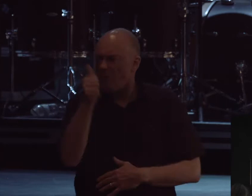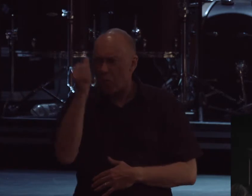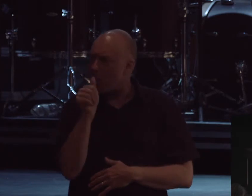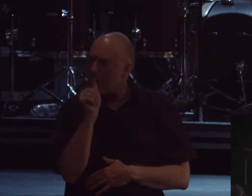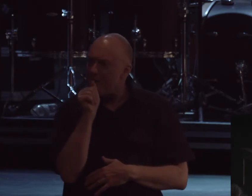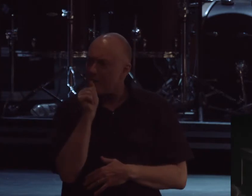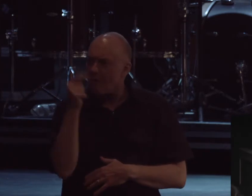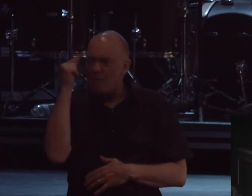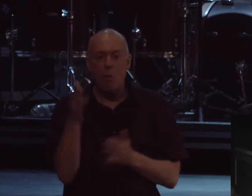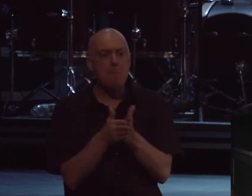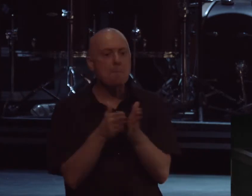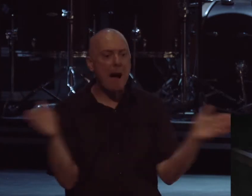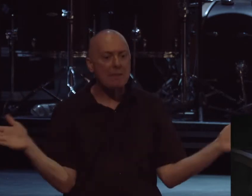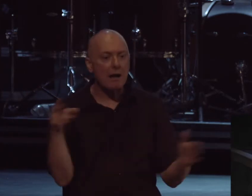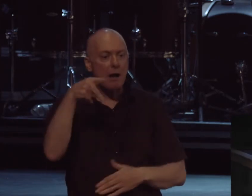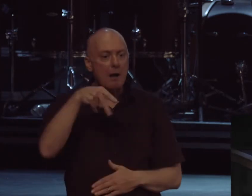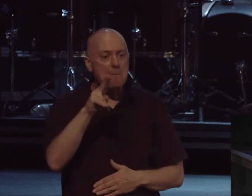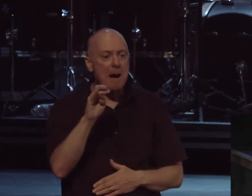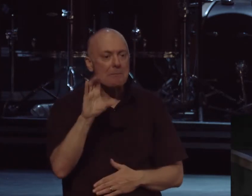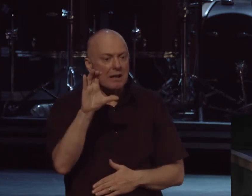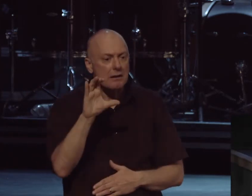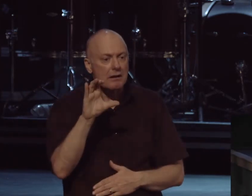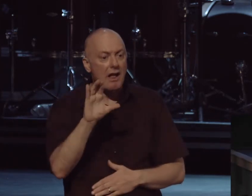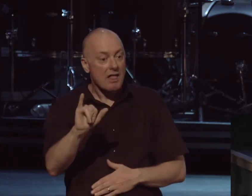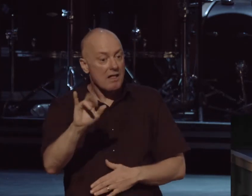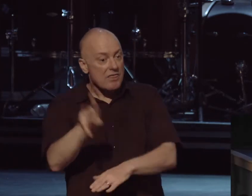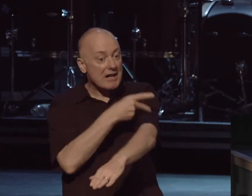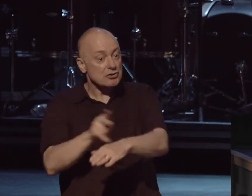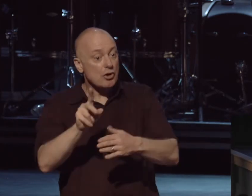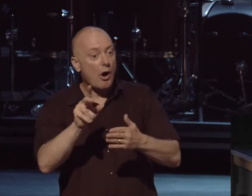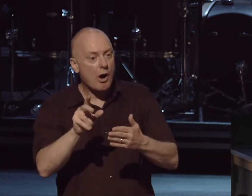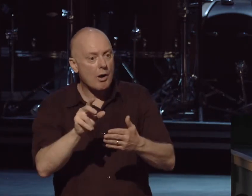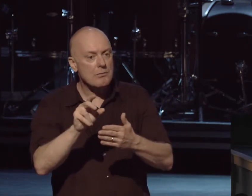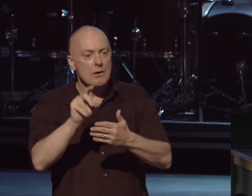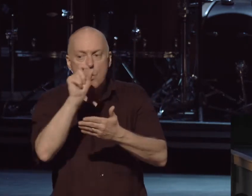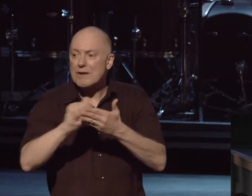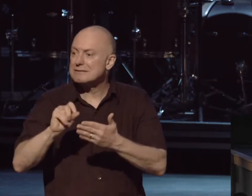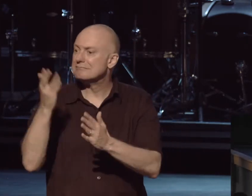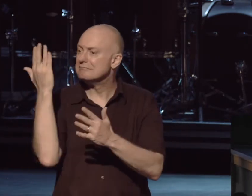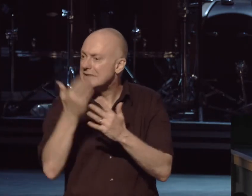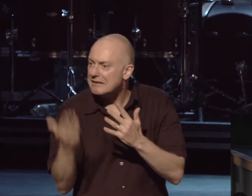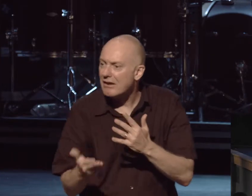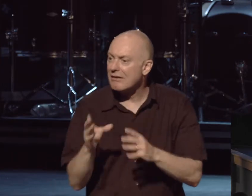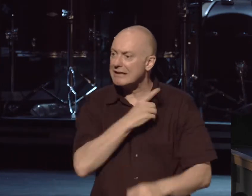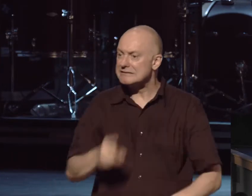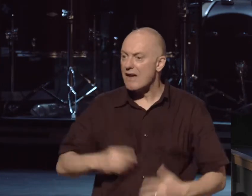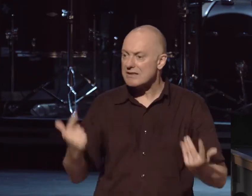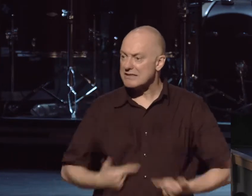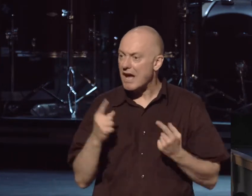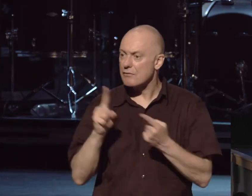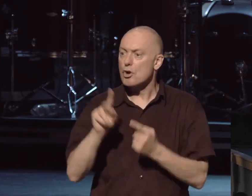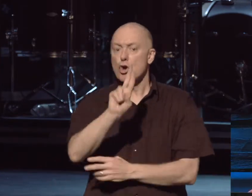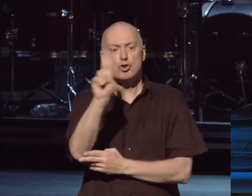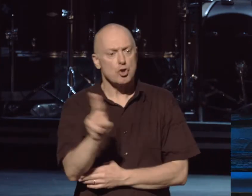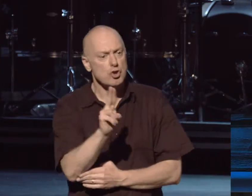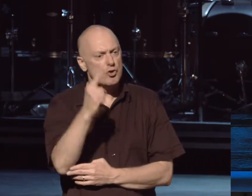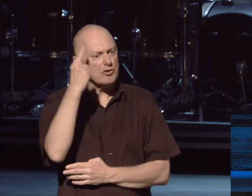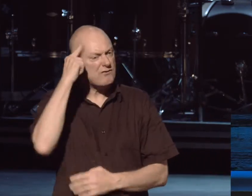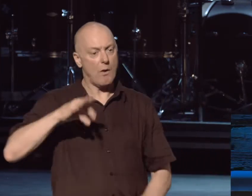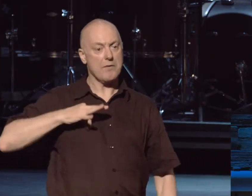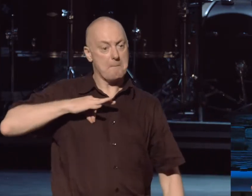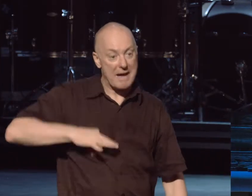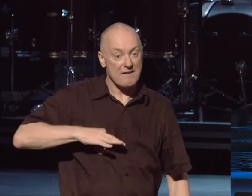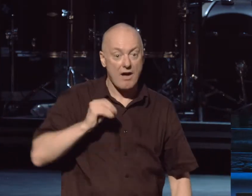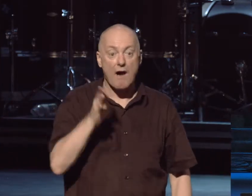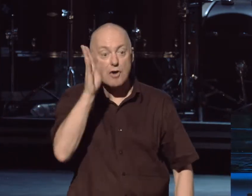for private, this is meant for public. This psalm was written detailing some of the hardest times of David's life to be used